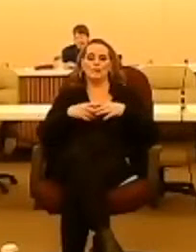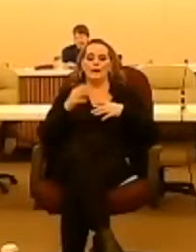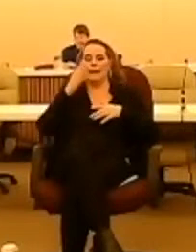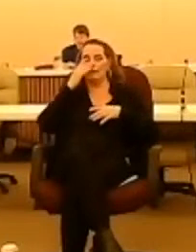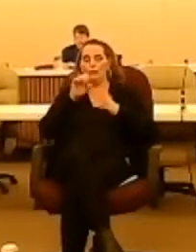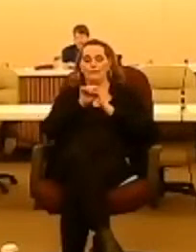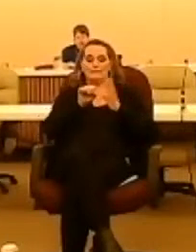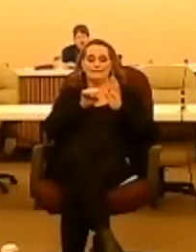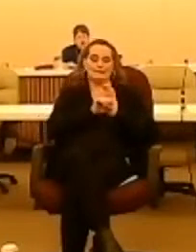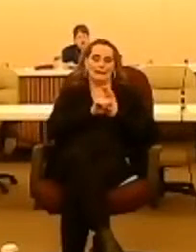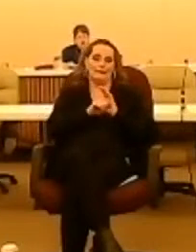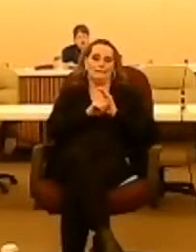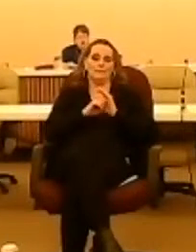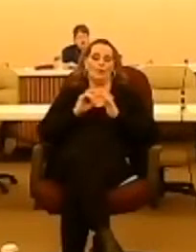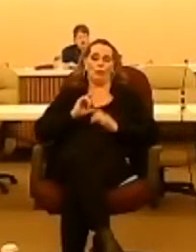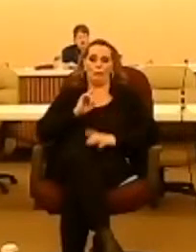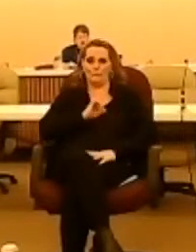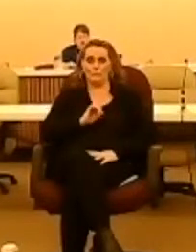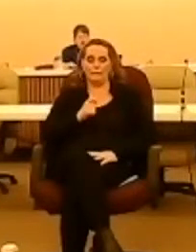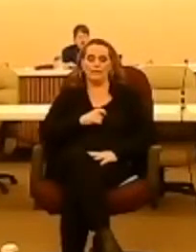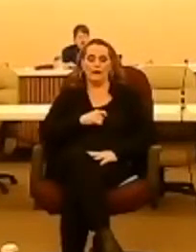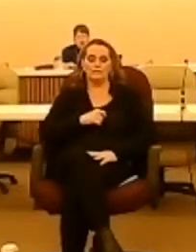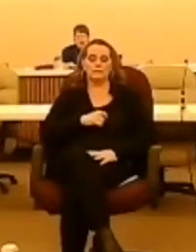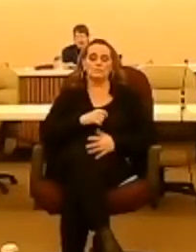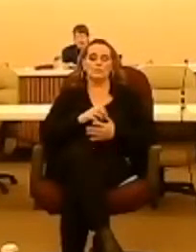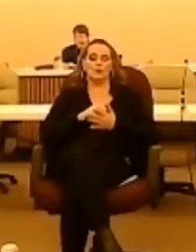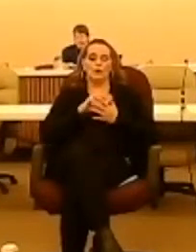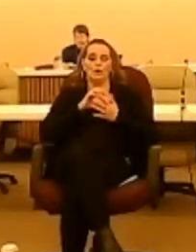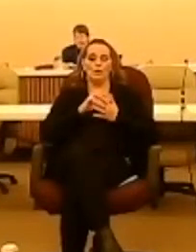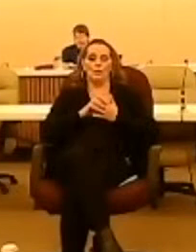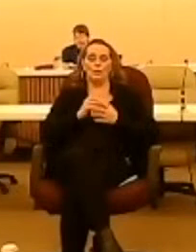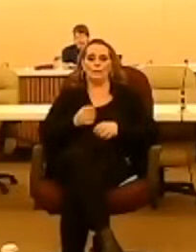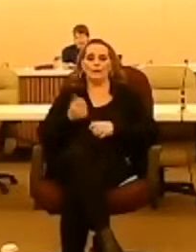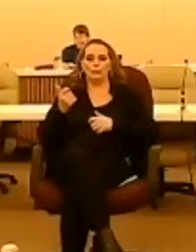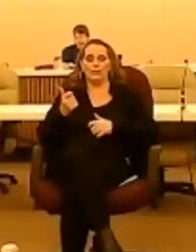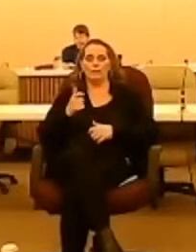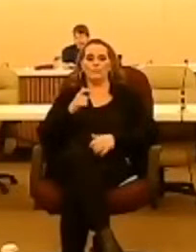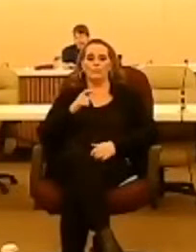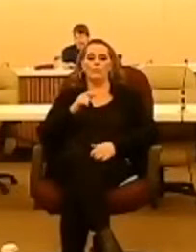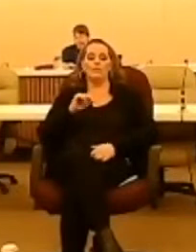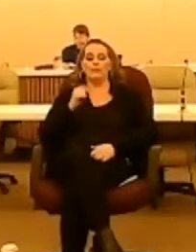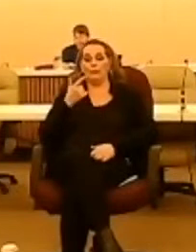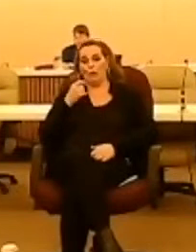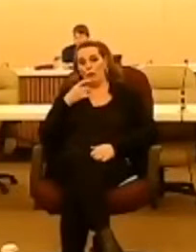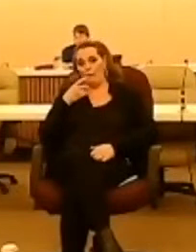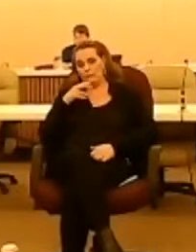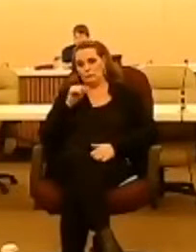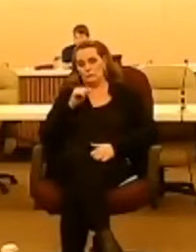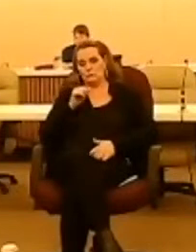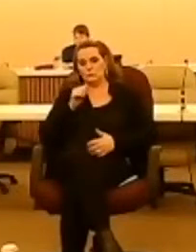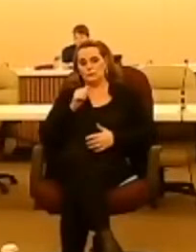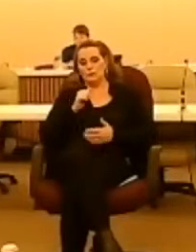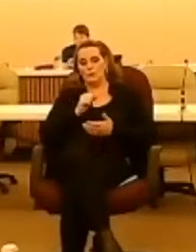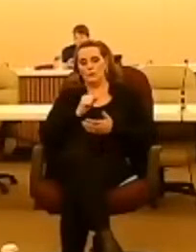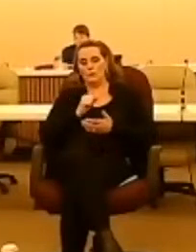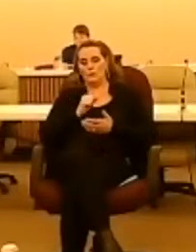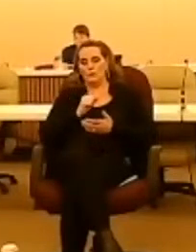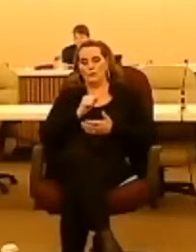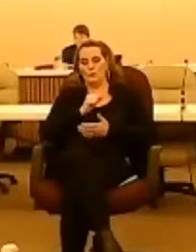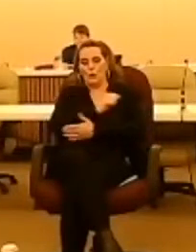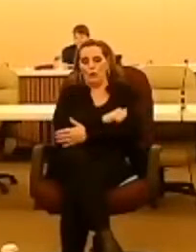state legislature has removed the governor's authority to issue new